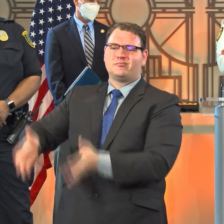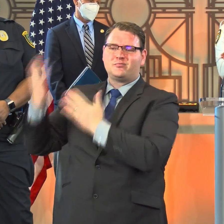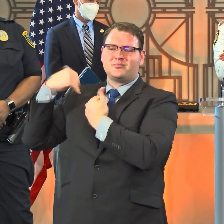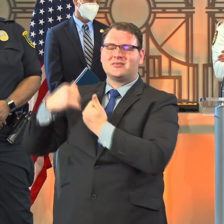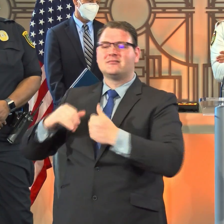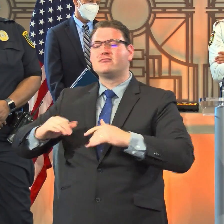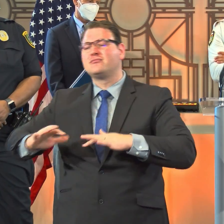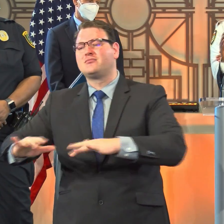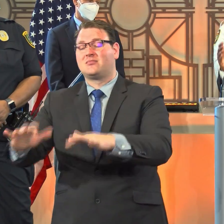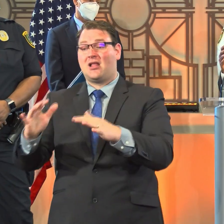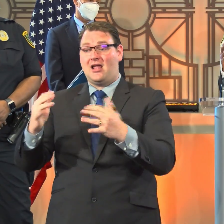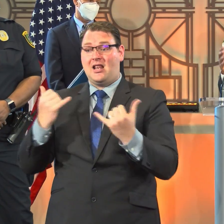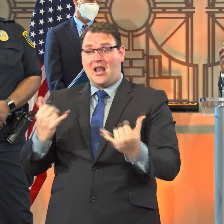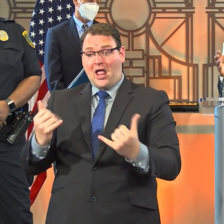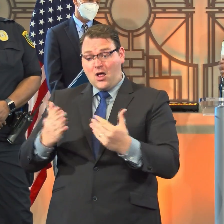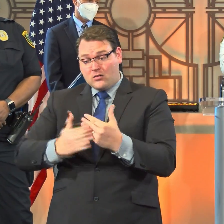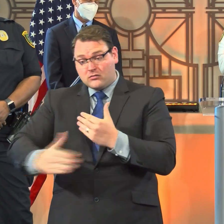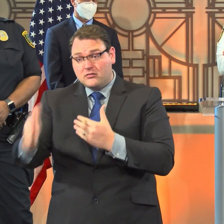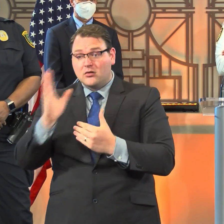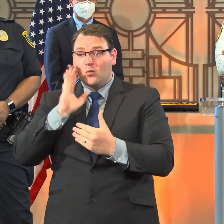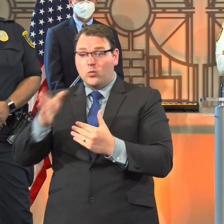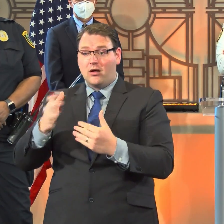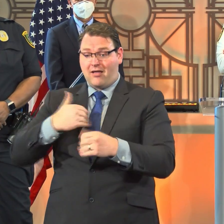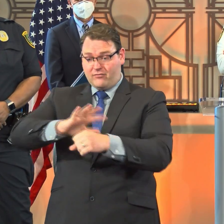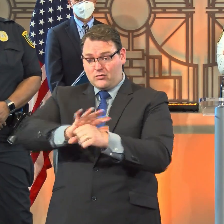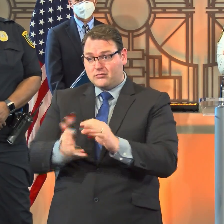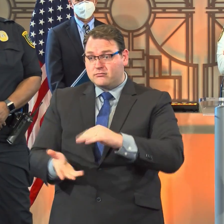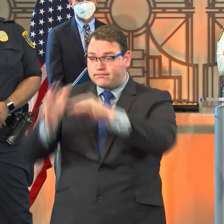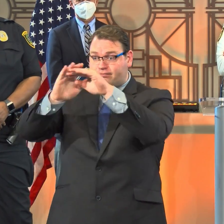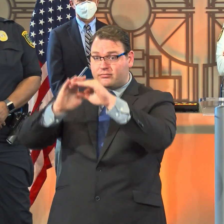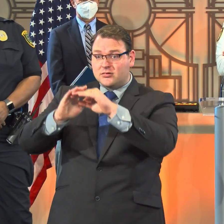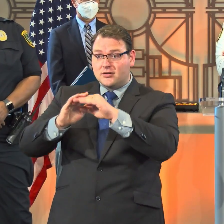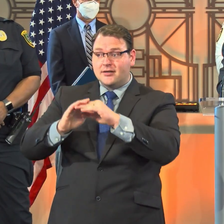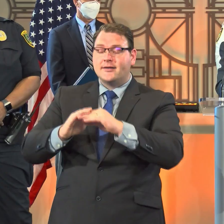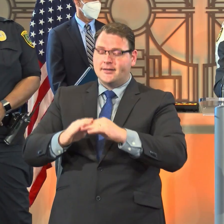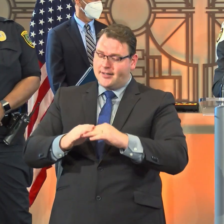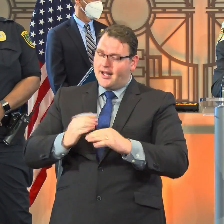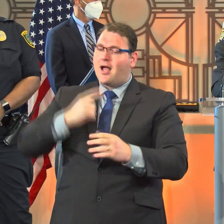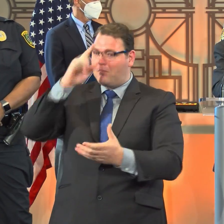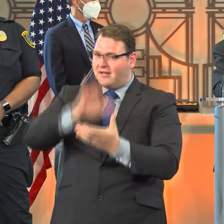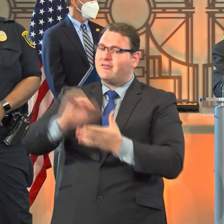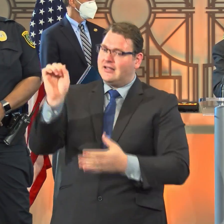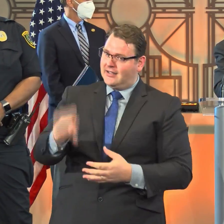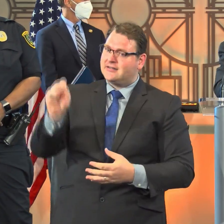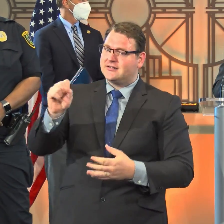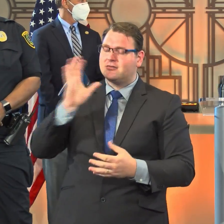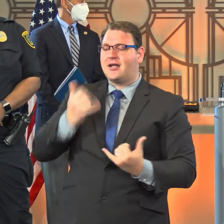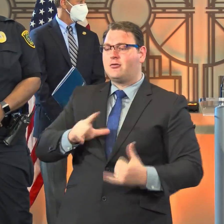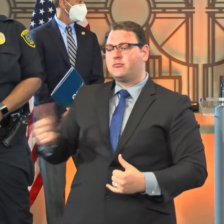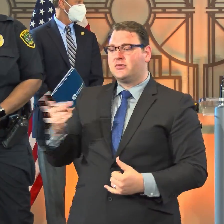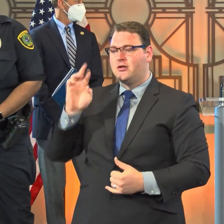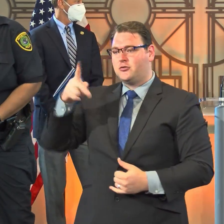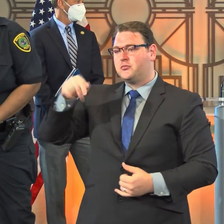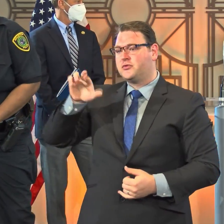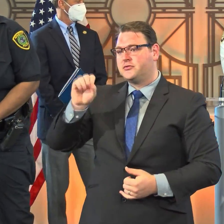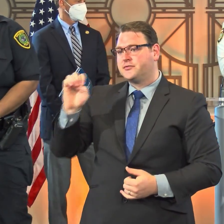facing another spike or several spikes down the road? I believe the answer is yes. But let me defer to Dr. Persse.